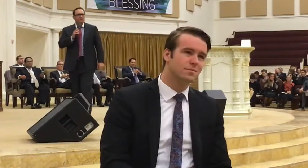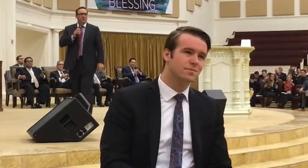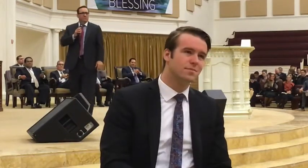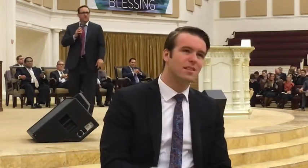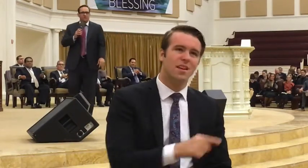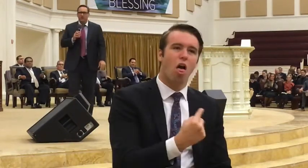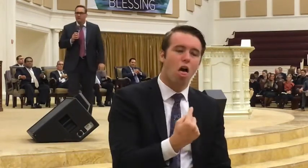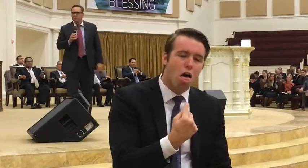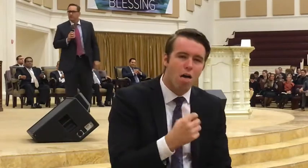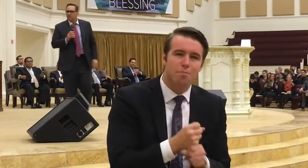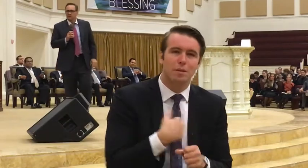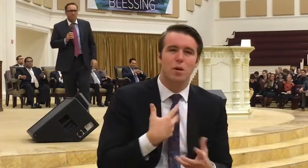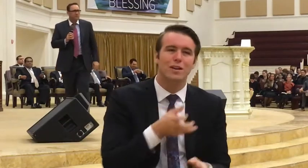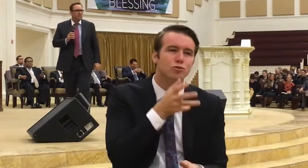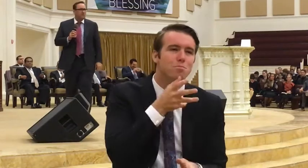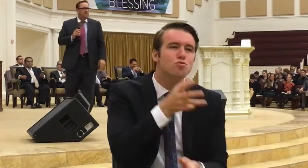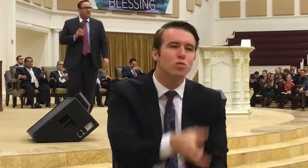Makes me want to puke.